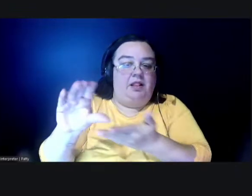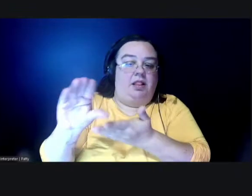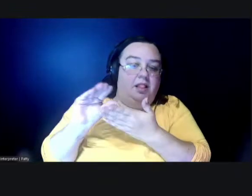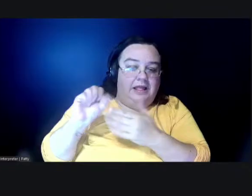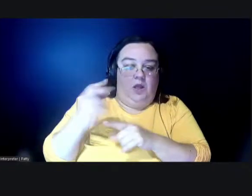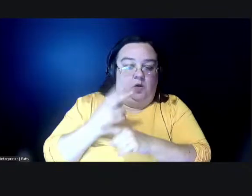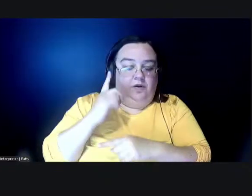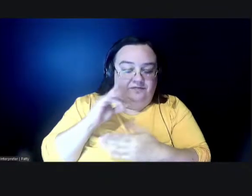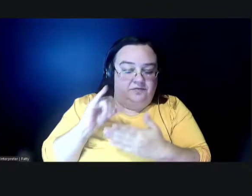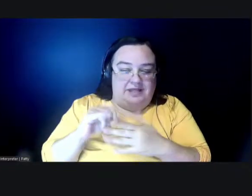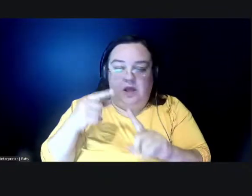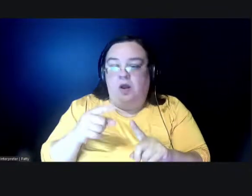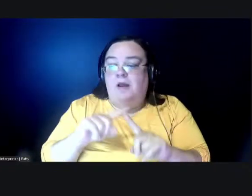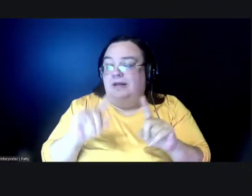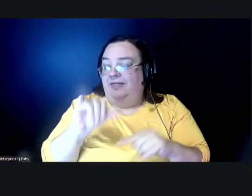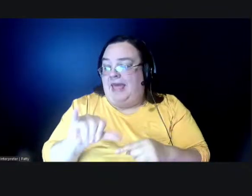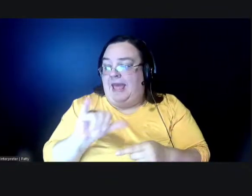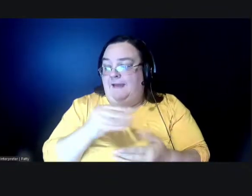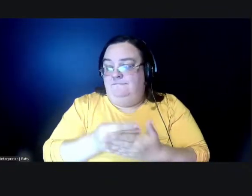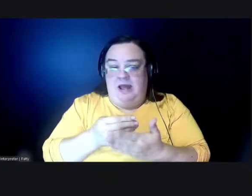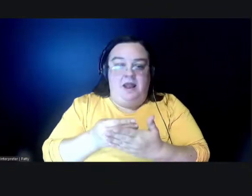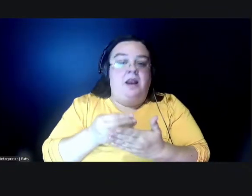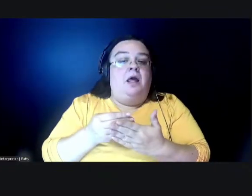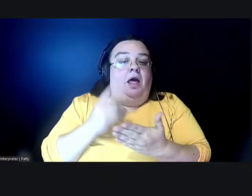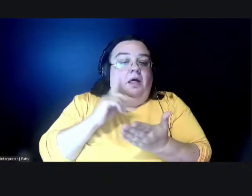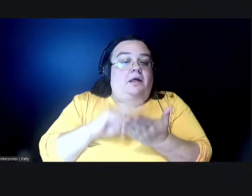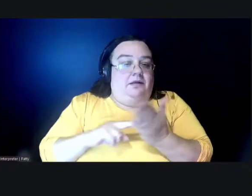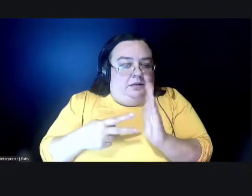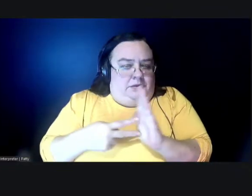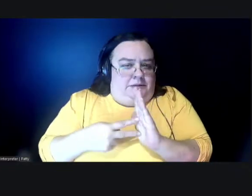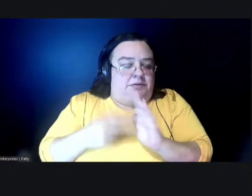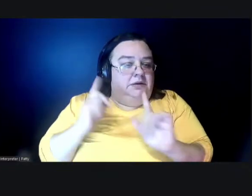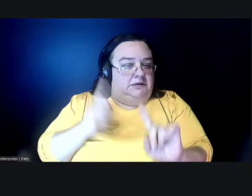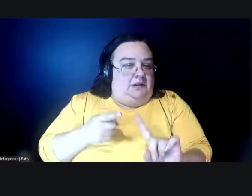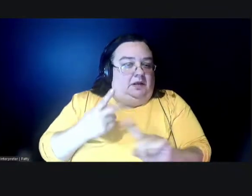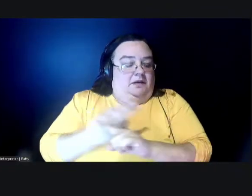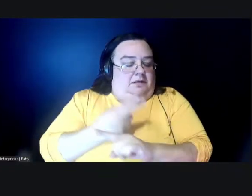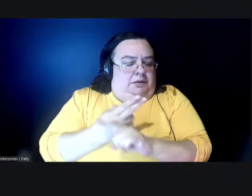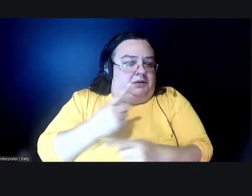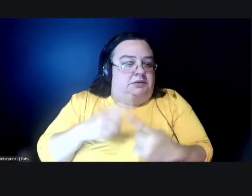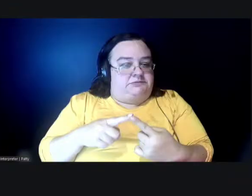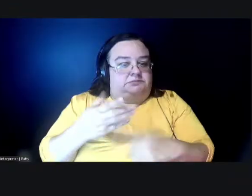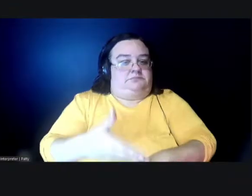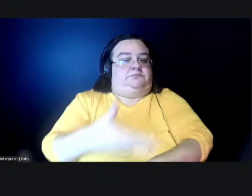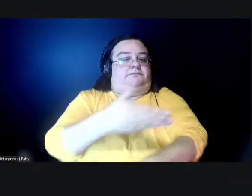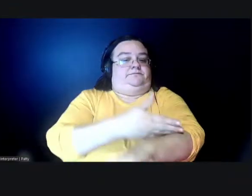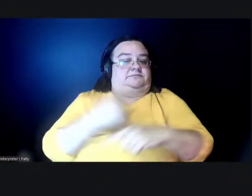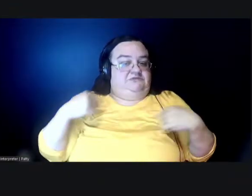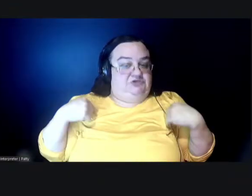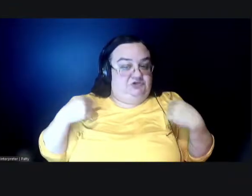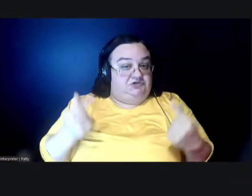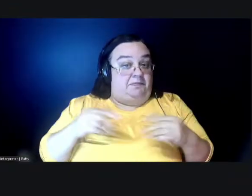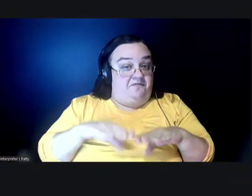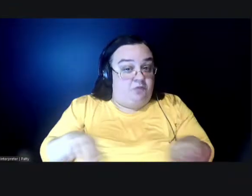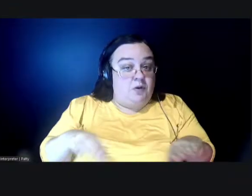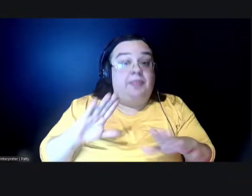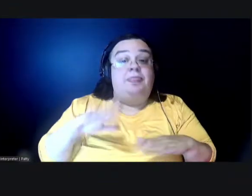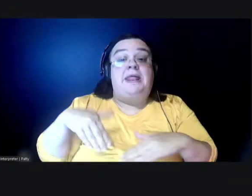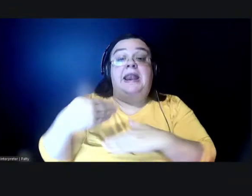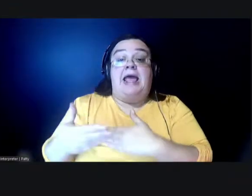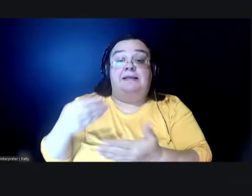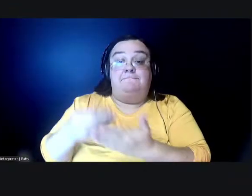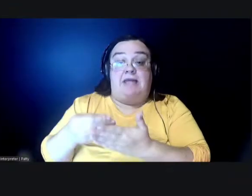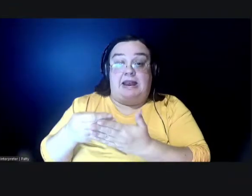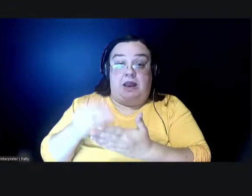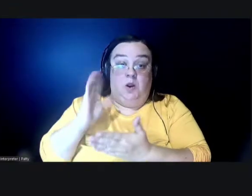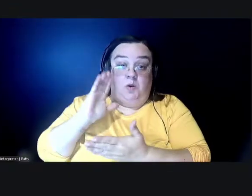that pot of money was used specifically to enhance the gym floors. The next set of money that we're